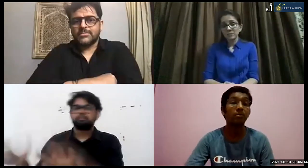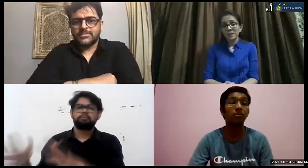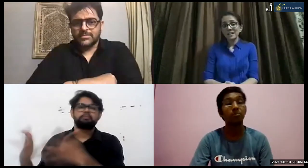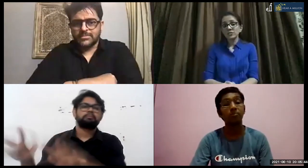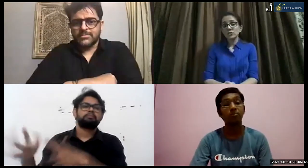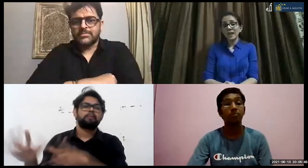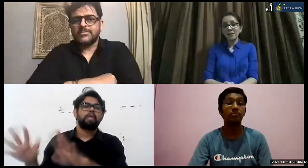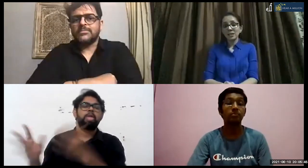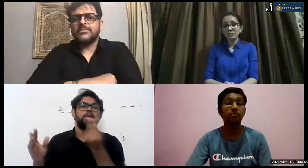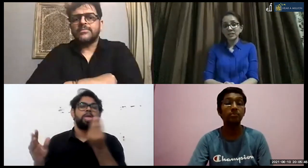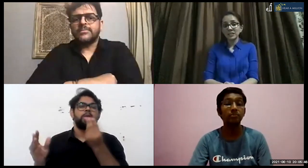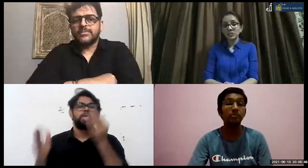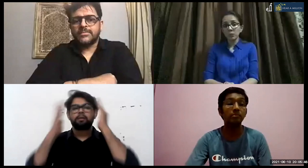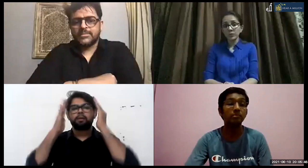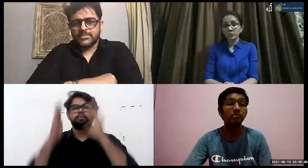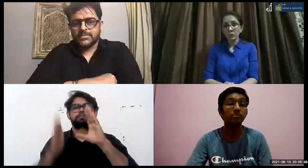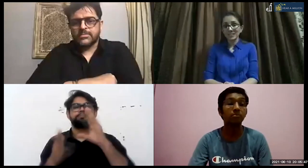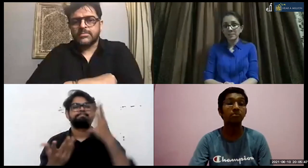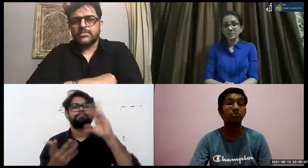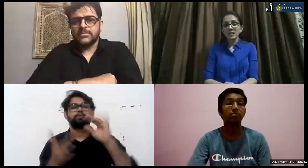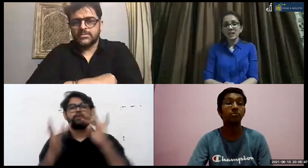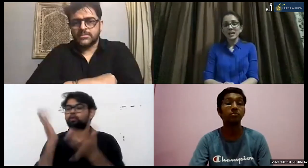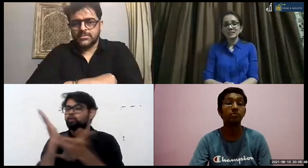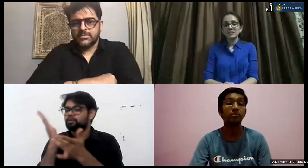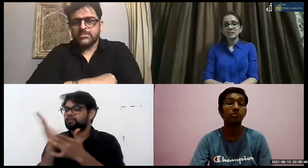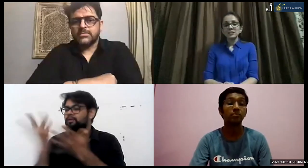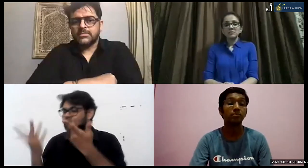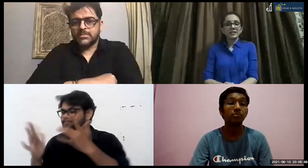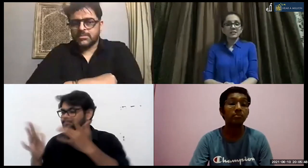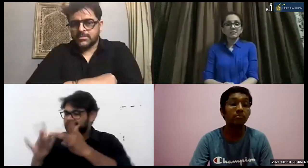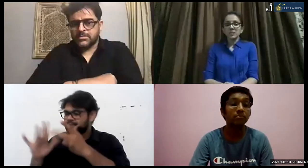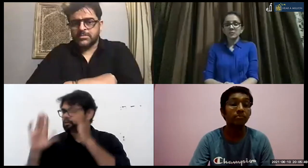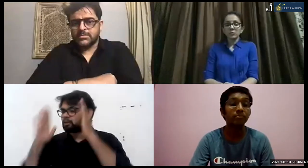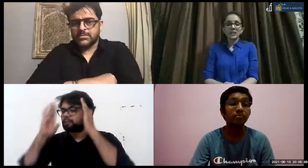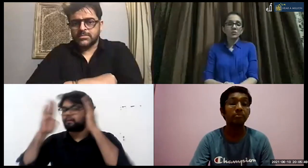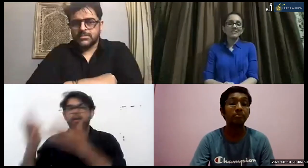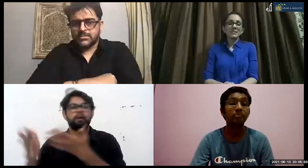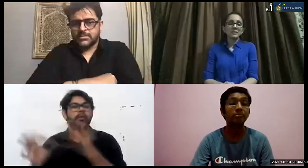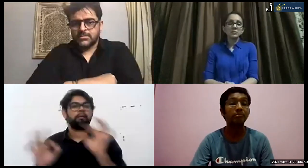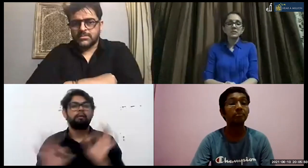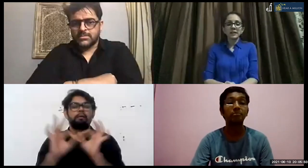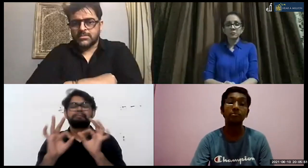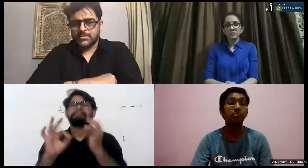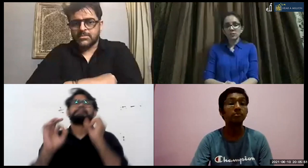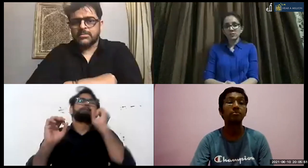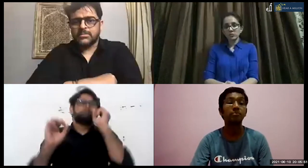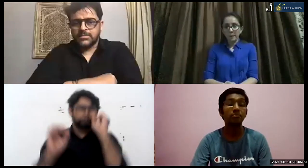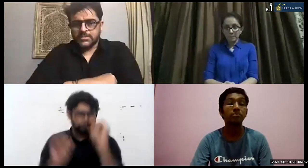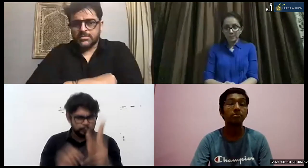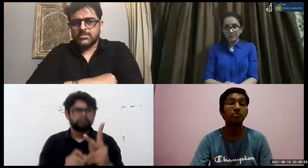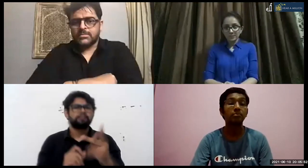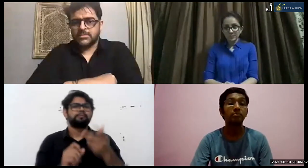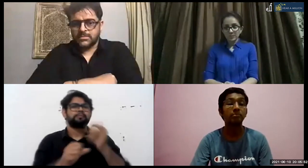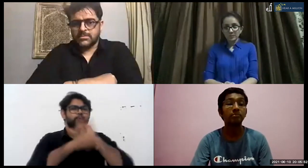barrier. Parents don't have enough technical support to provide them, and they provide only very minimal kind of a service to